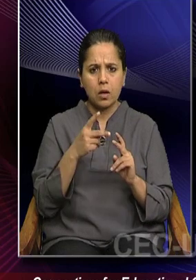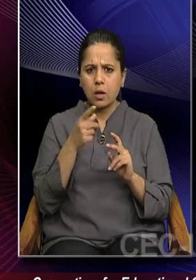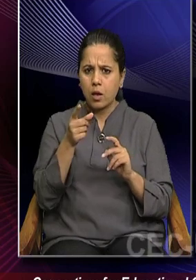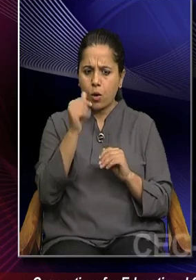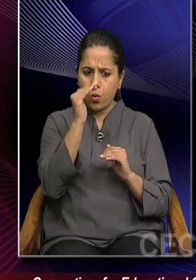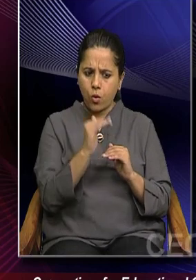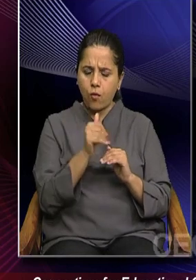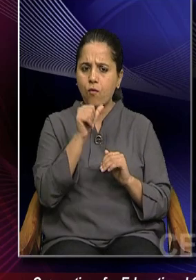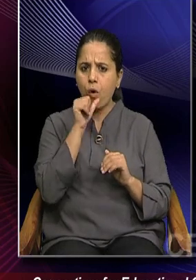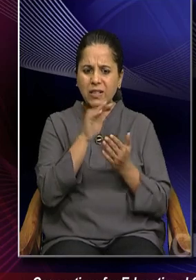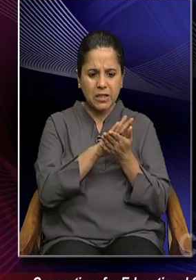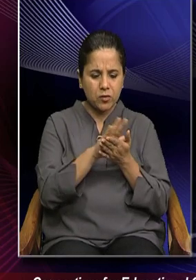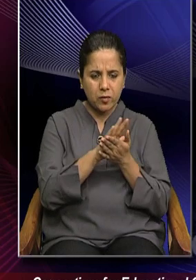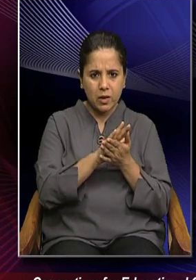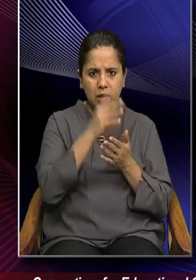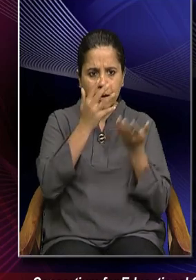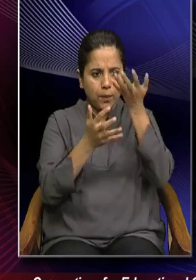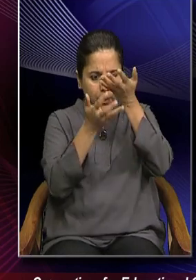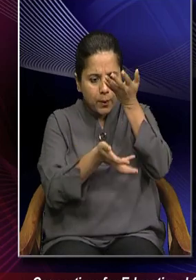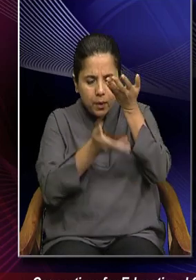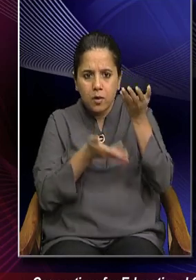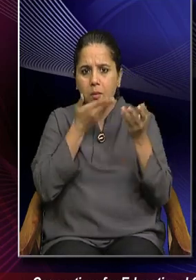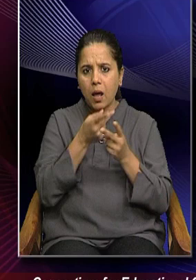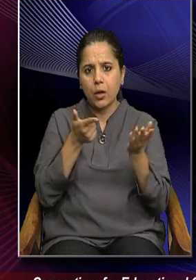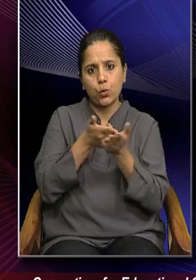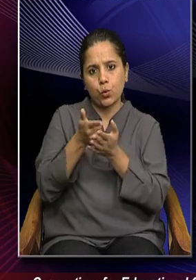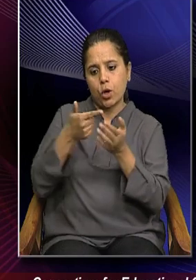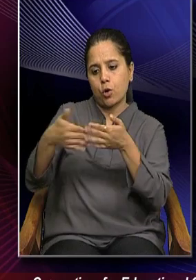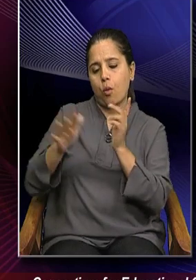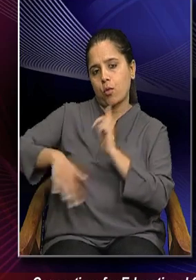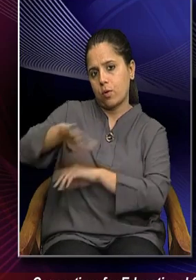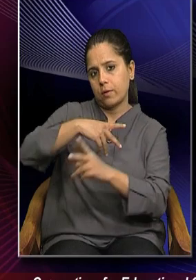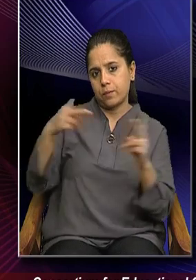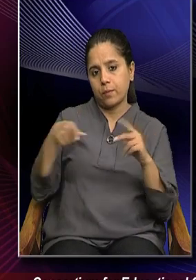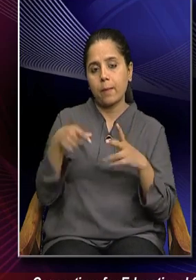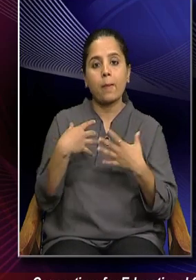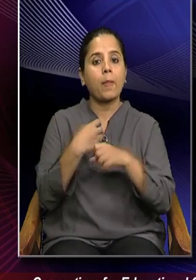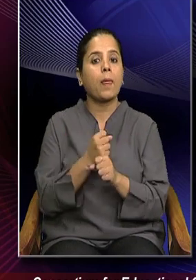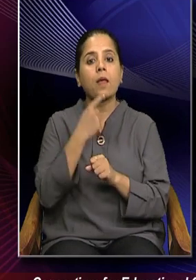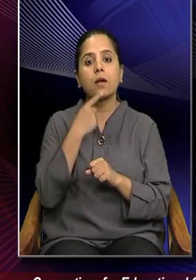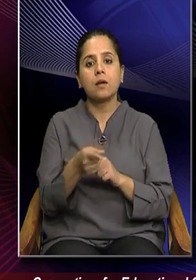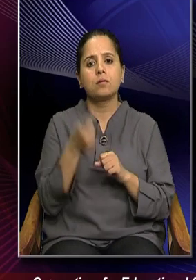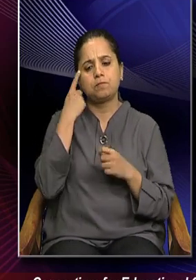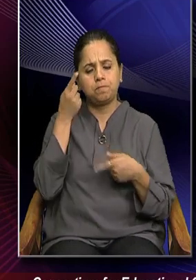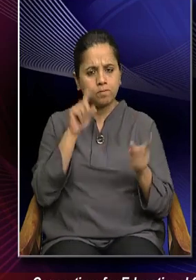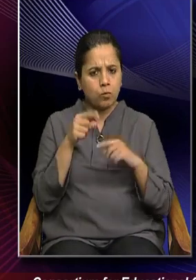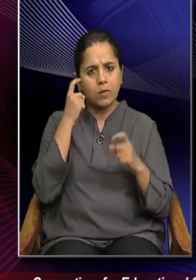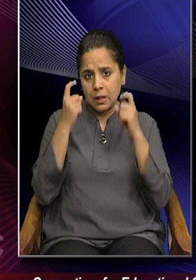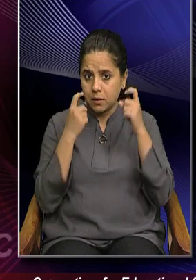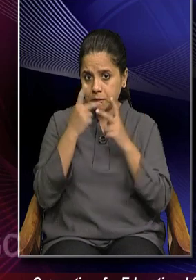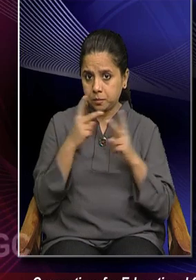cost water filtration system for a rural community develop the analytical